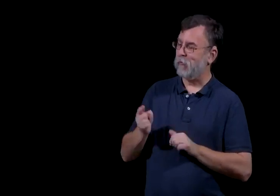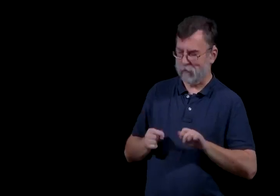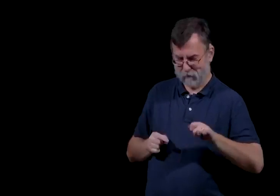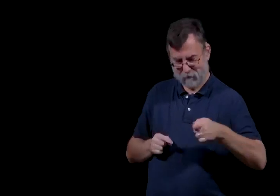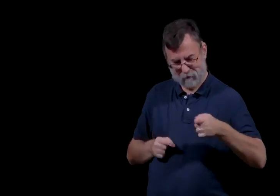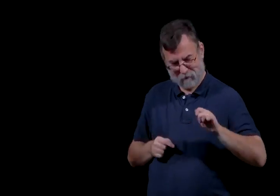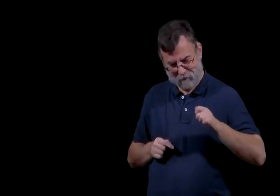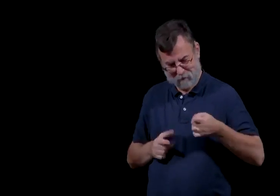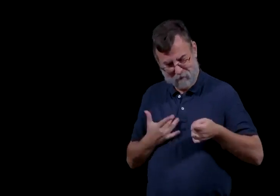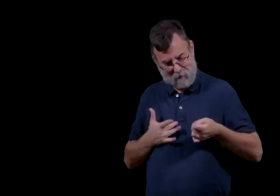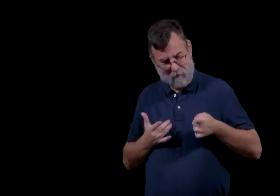remember.